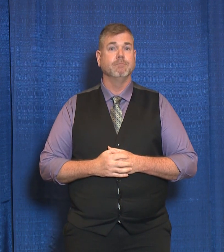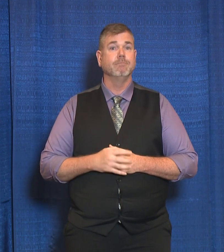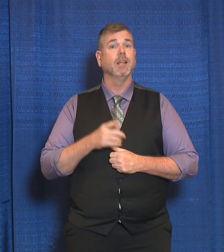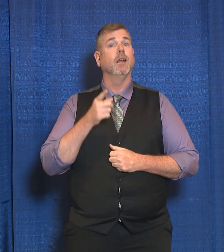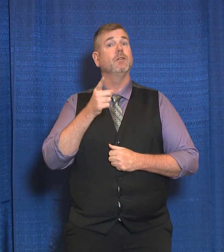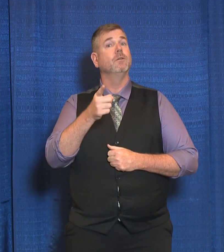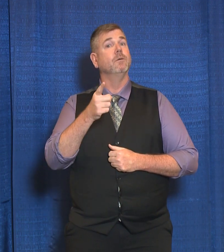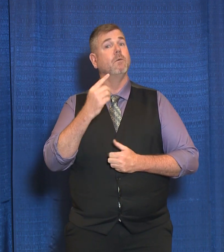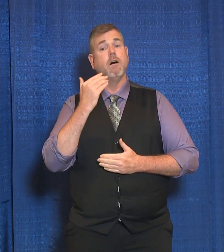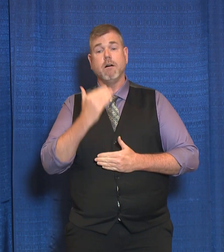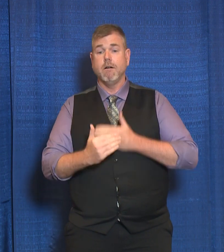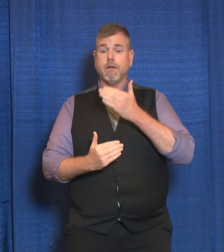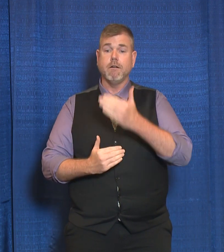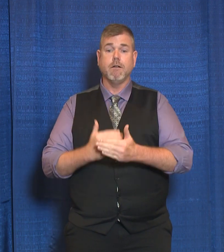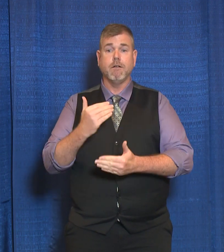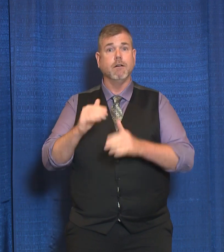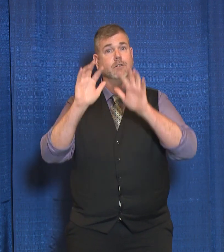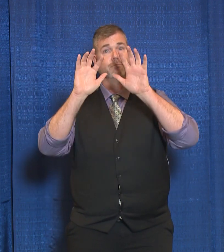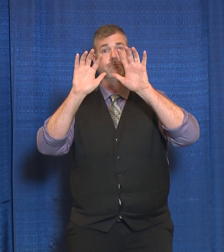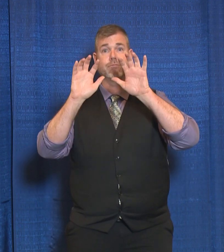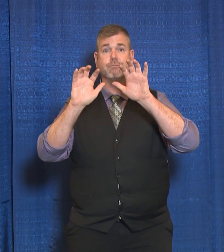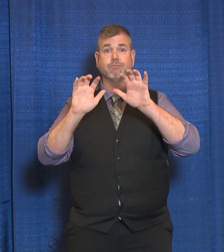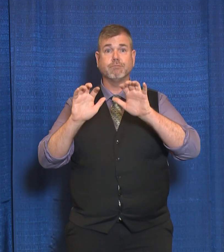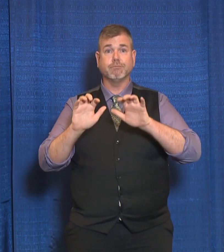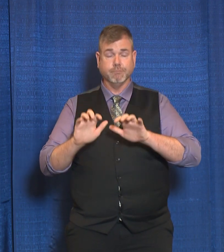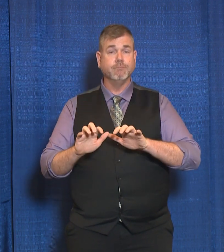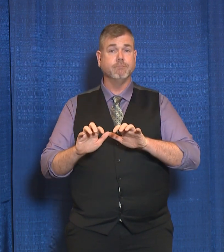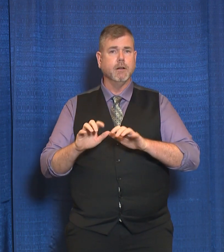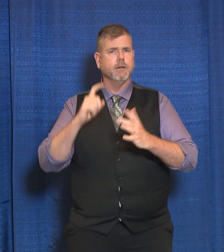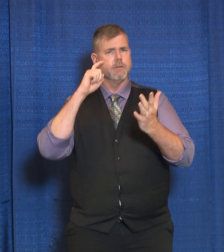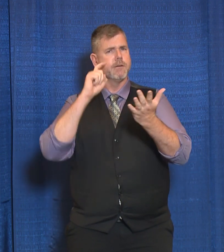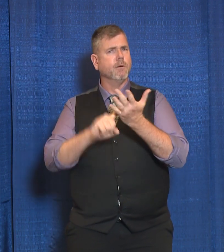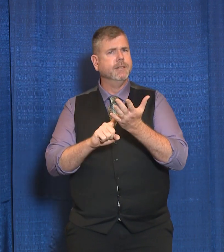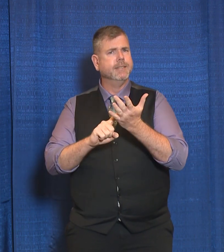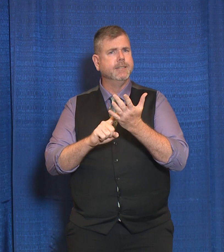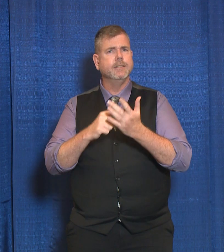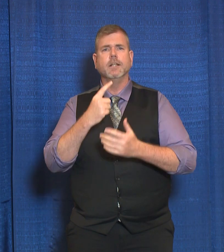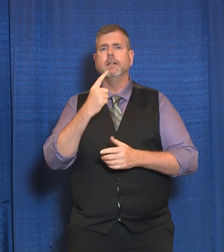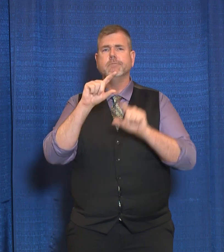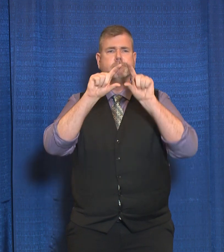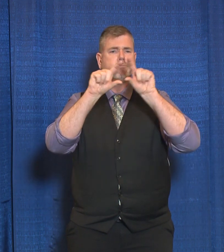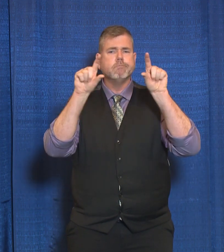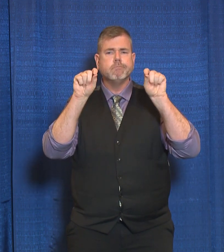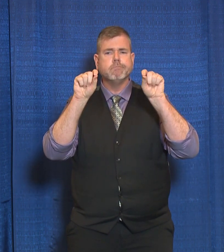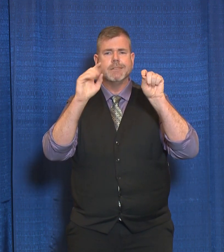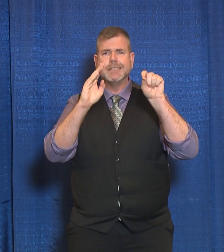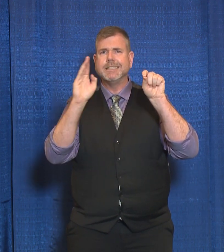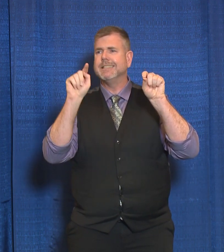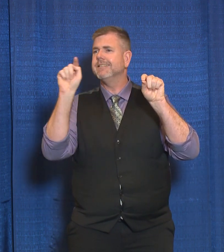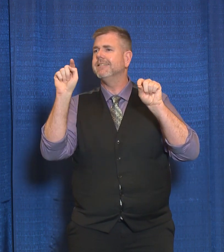A red asterisk next to a section indicates that the information is required.